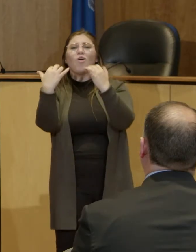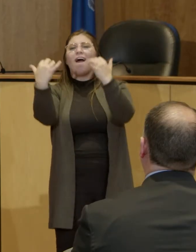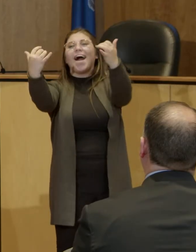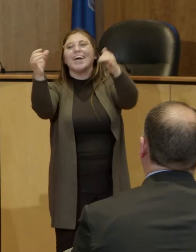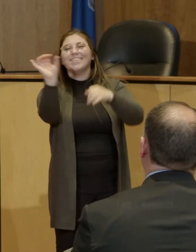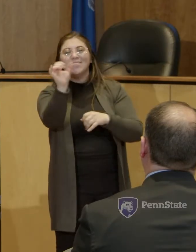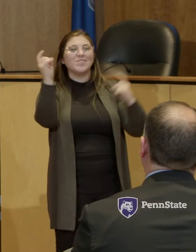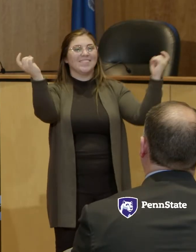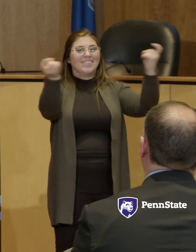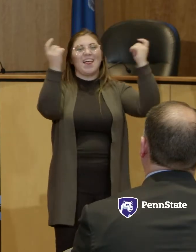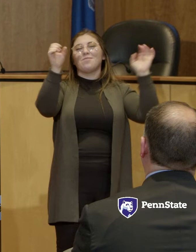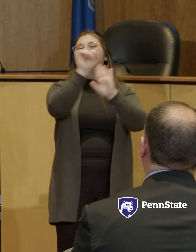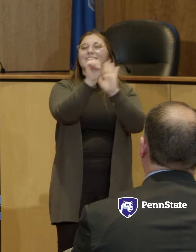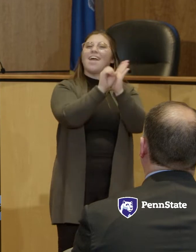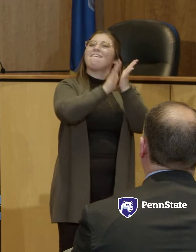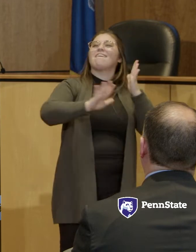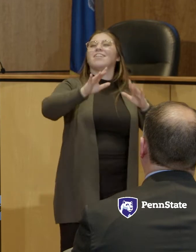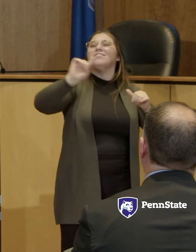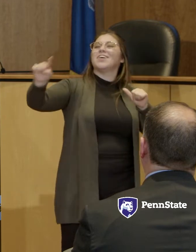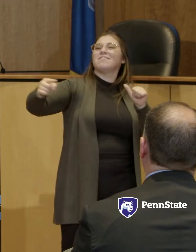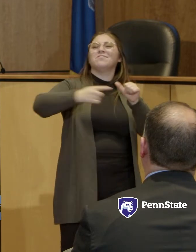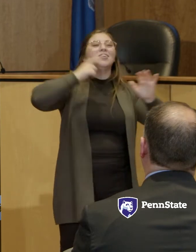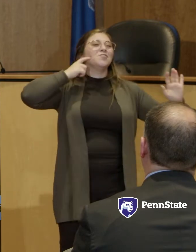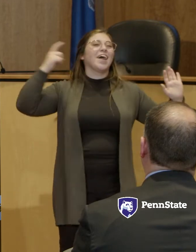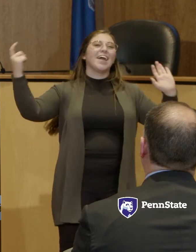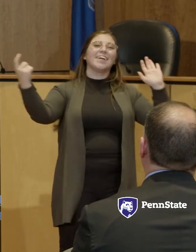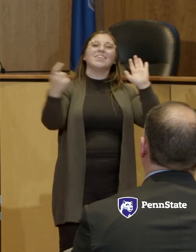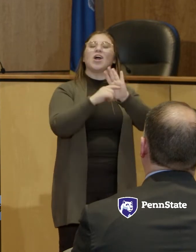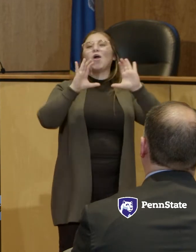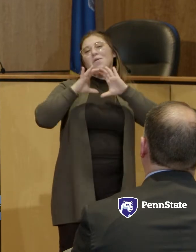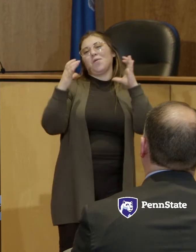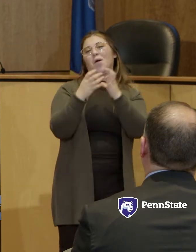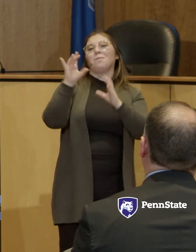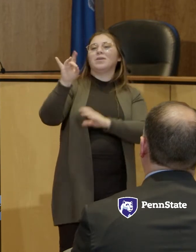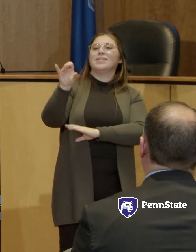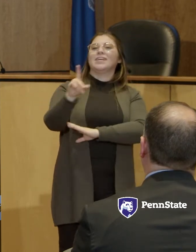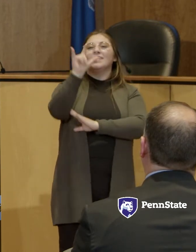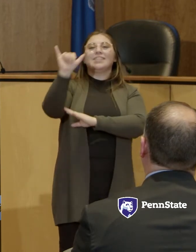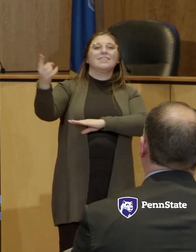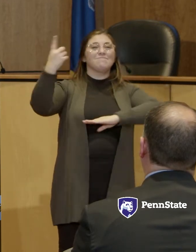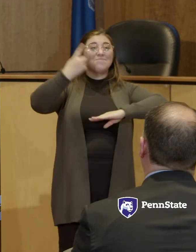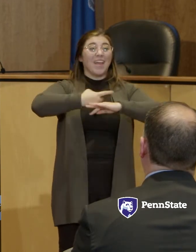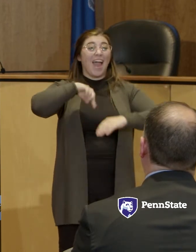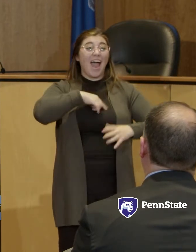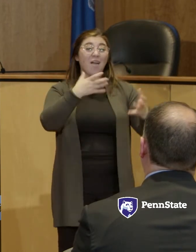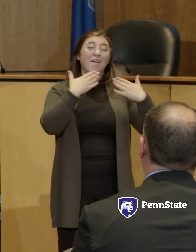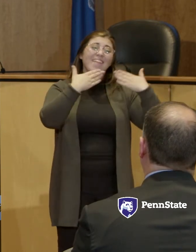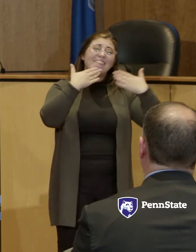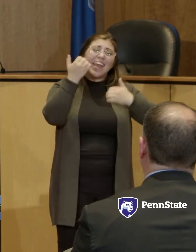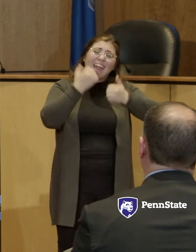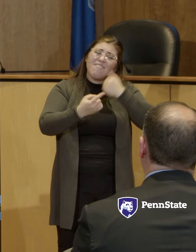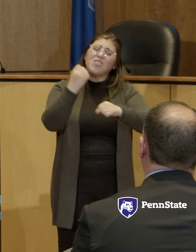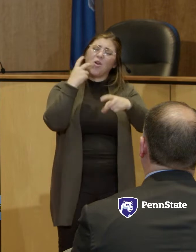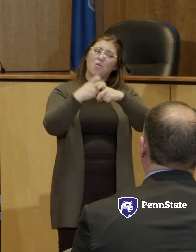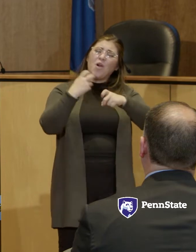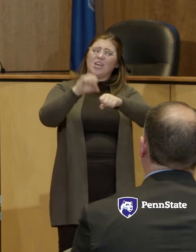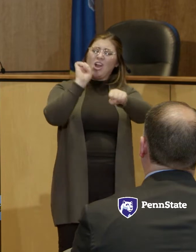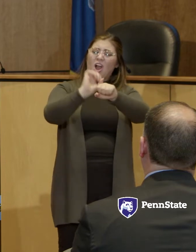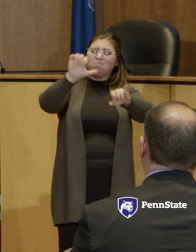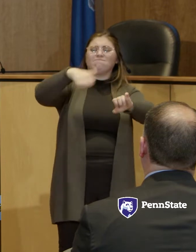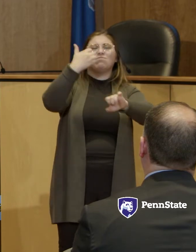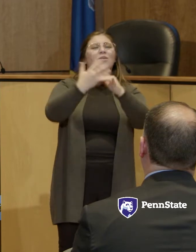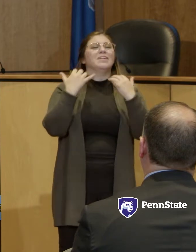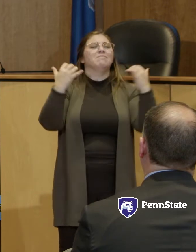audience celebrating State College's very first recognition of Global Dignity Day. I'd like to thank everyone who worked hard to put